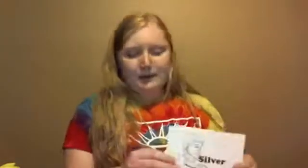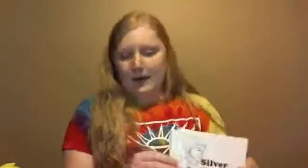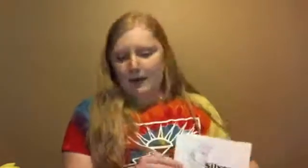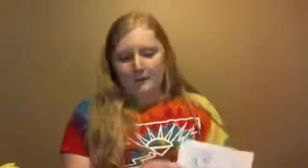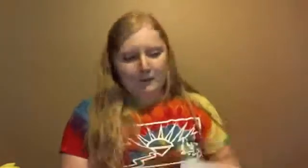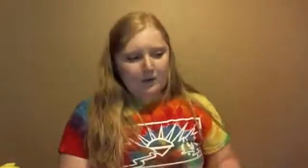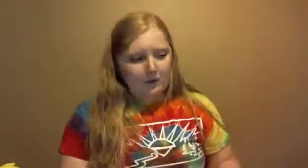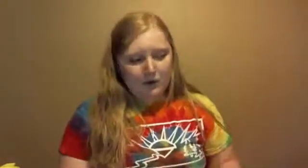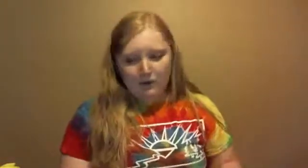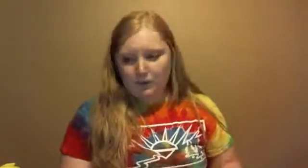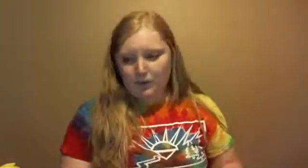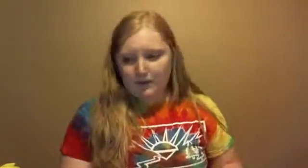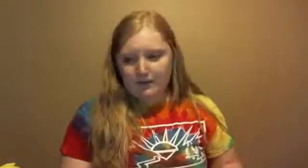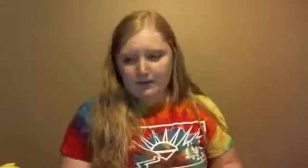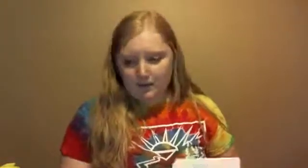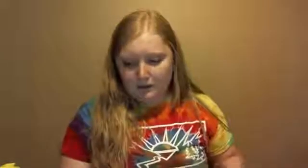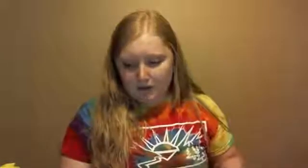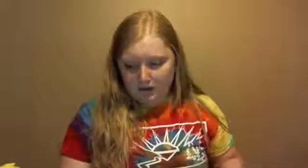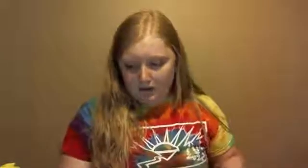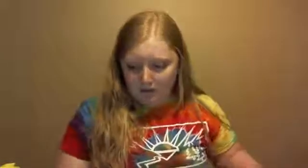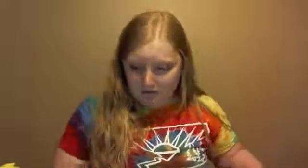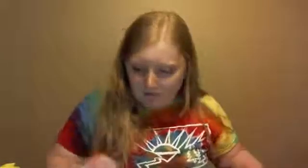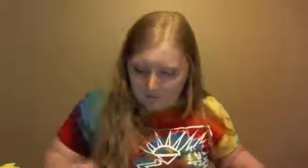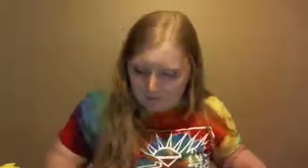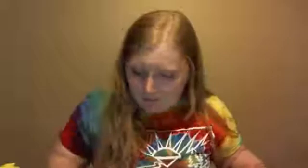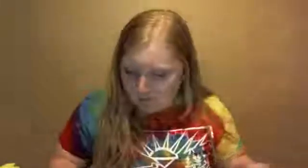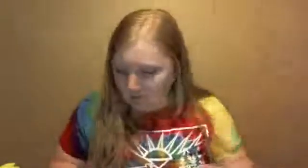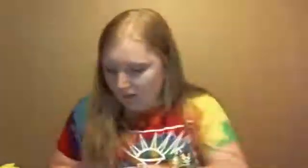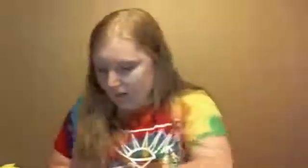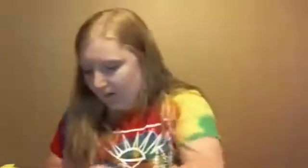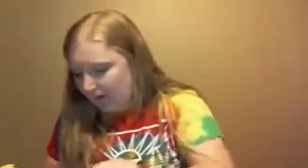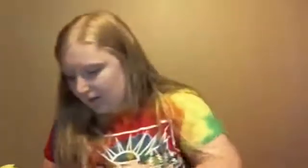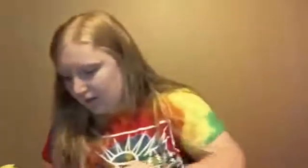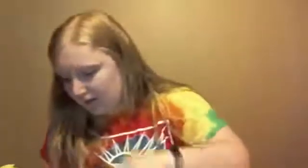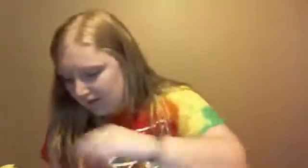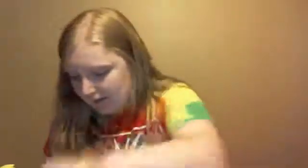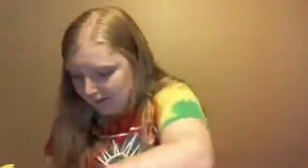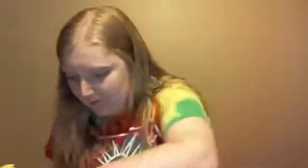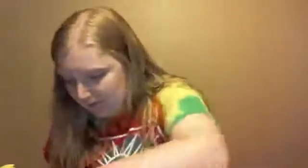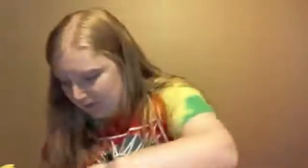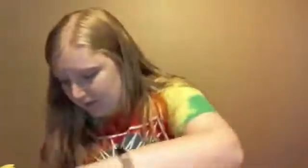Okay. So for silver, oh no, I think it got buried.